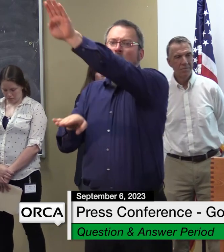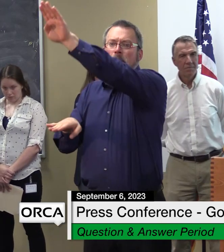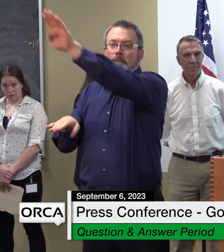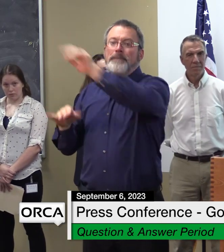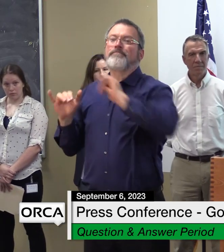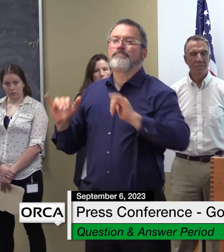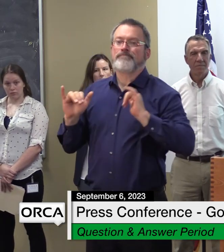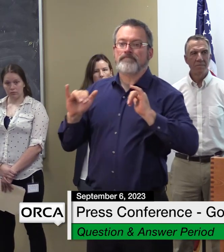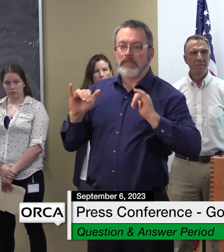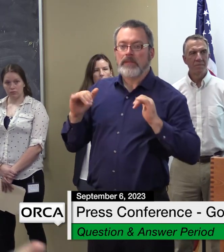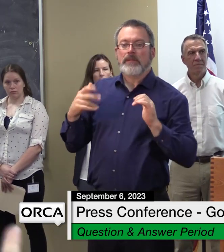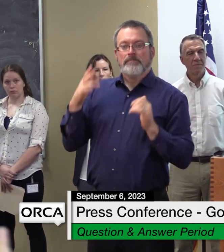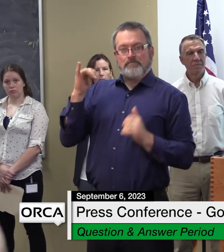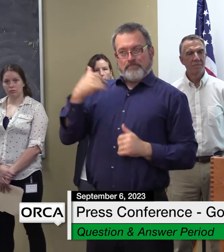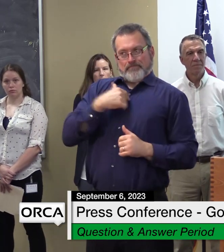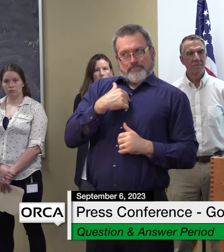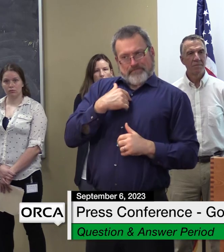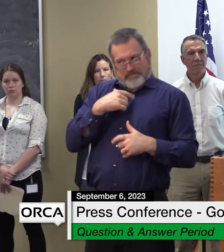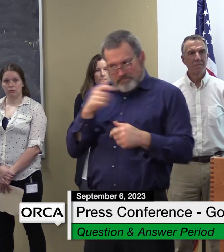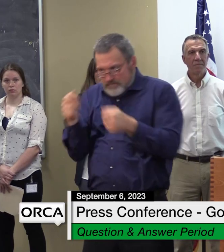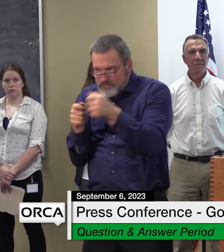Crisis Lifeline.